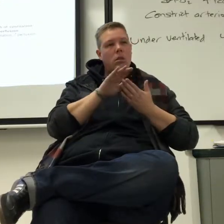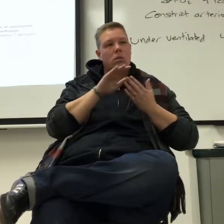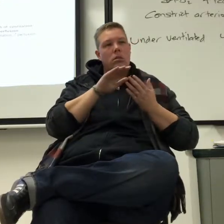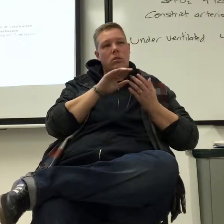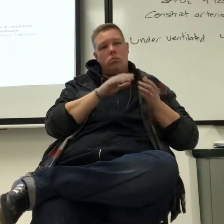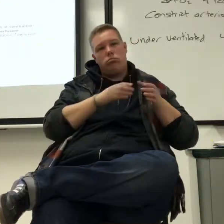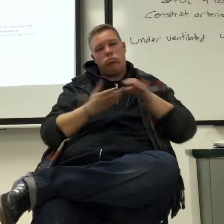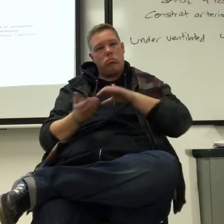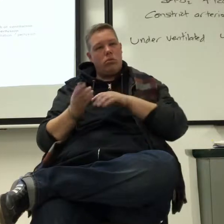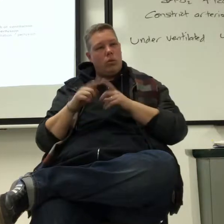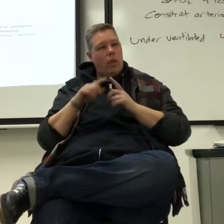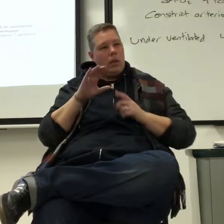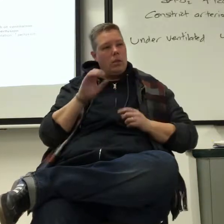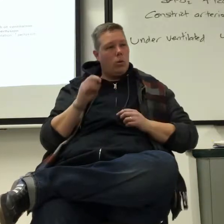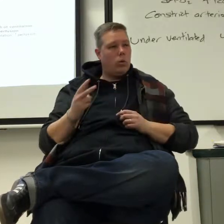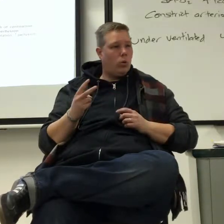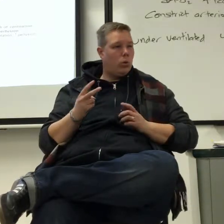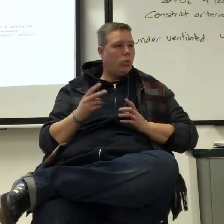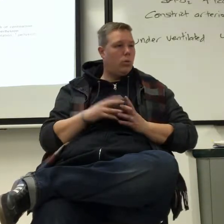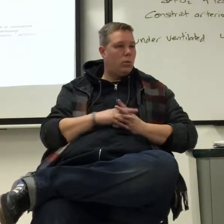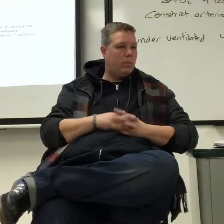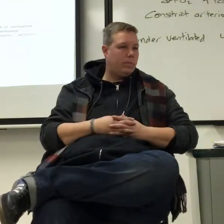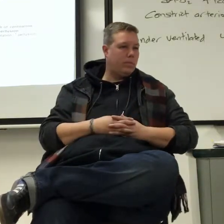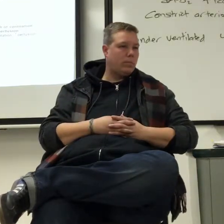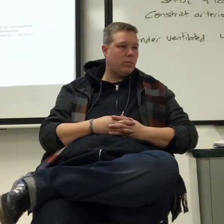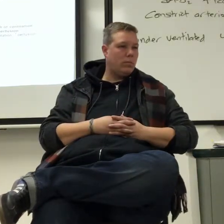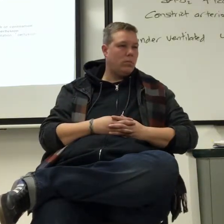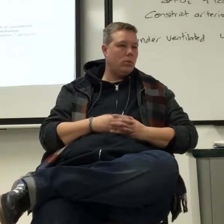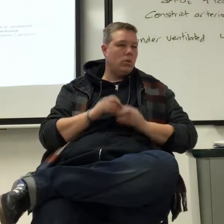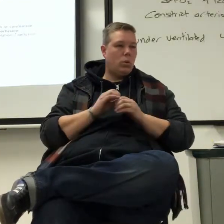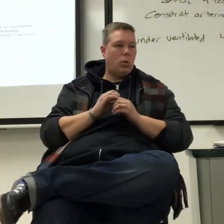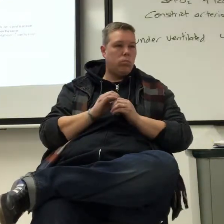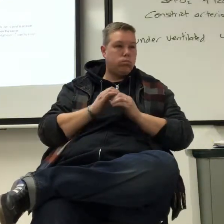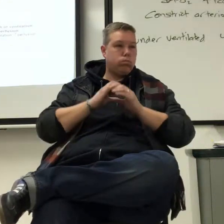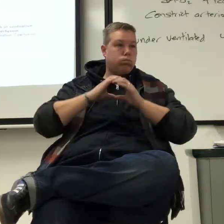CO2. So then you dilate.